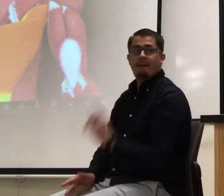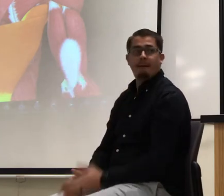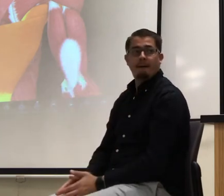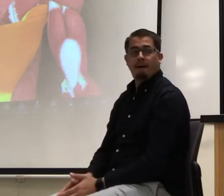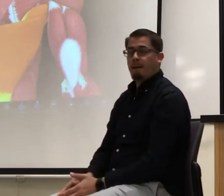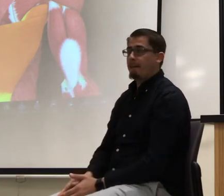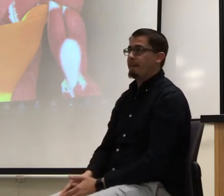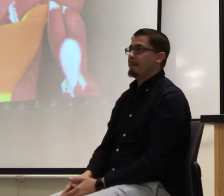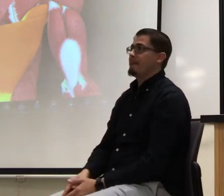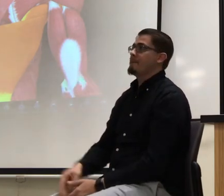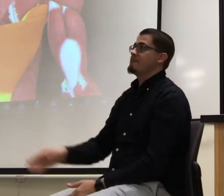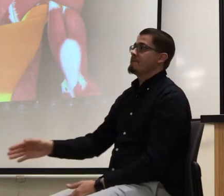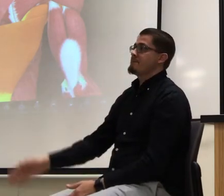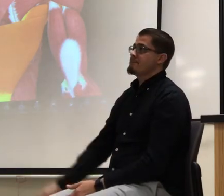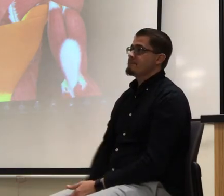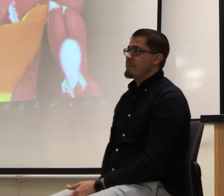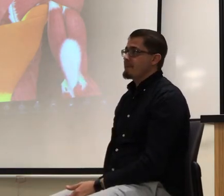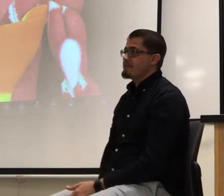Extend arm.